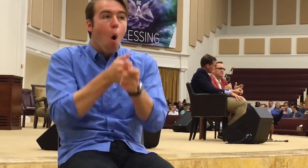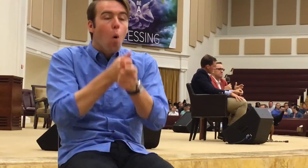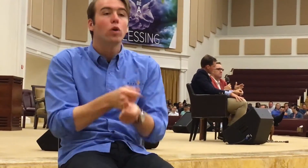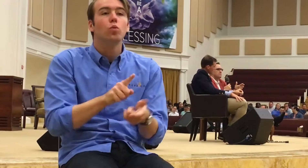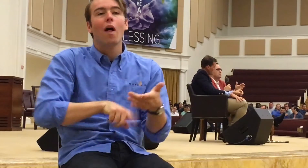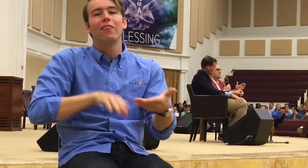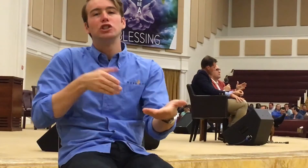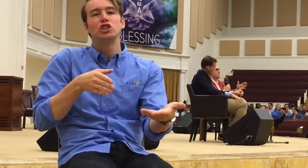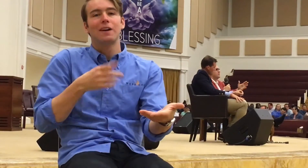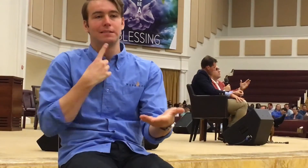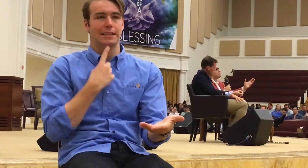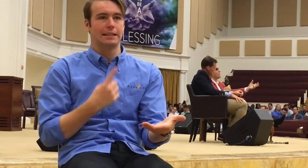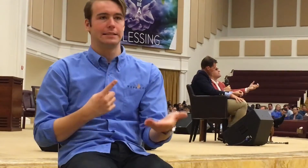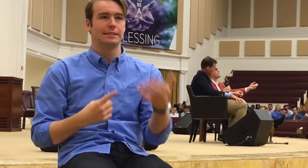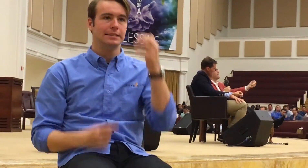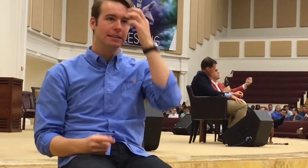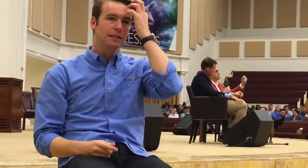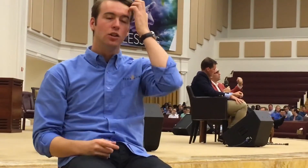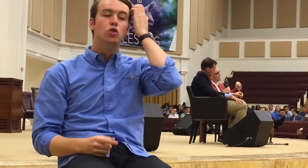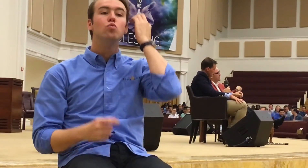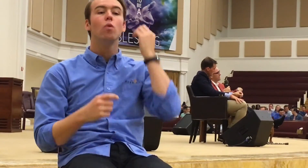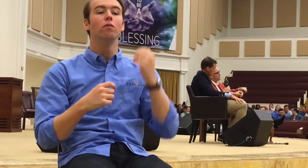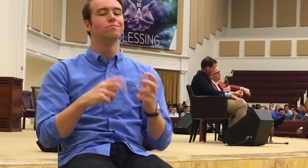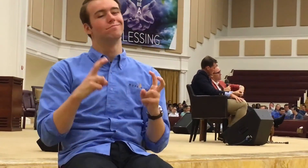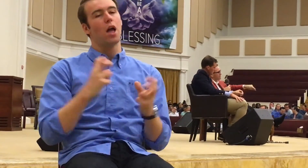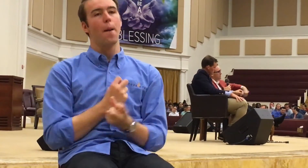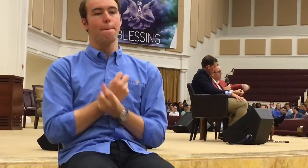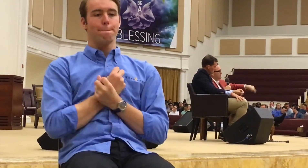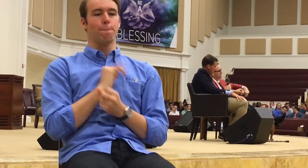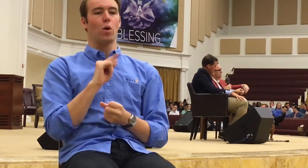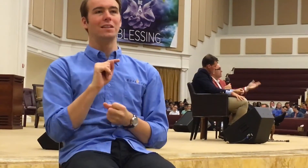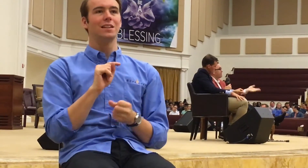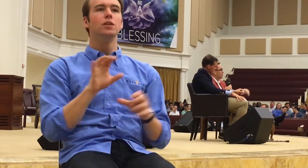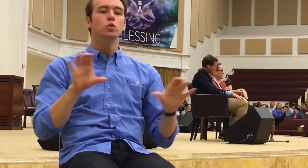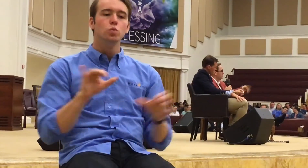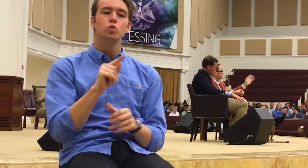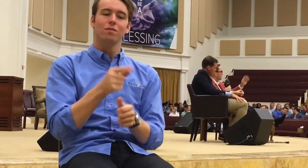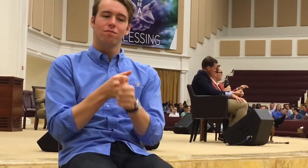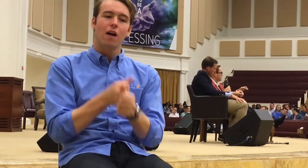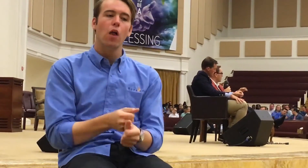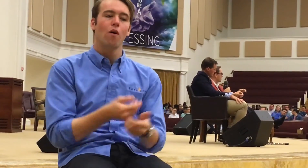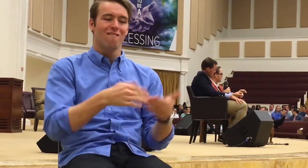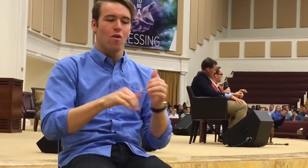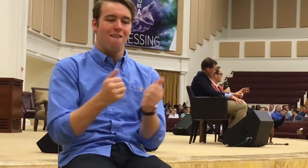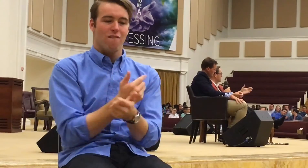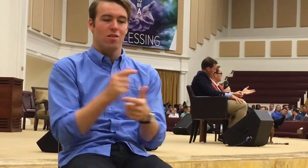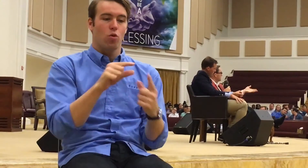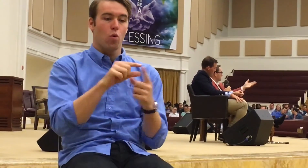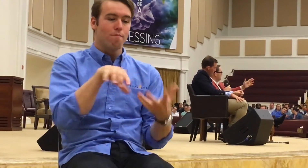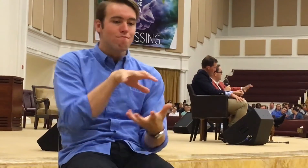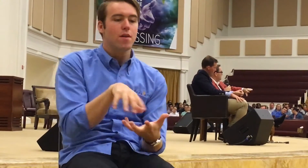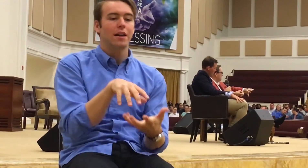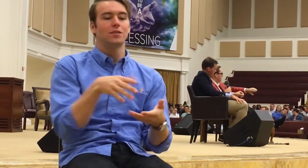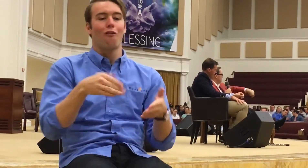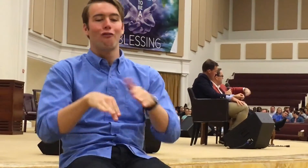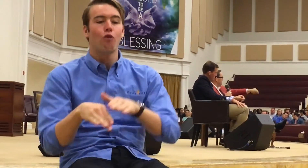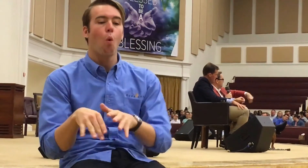says. You embrace that. You put it in. You stir it. You mix it. You fold it. What's all those terms?